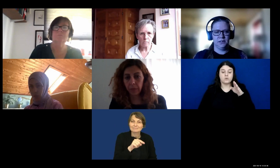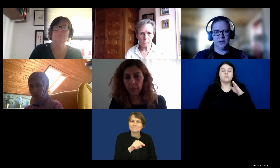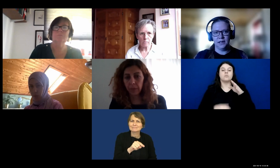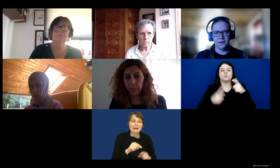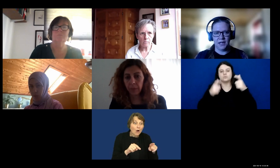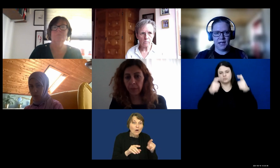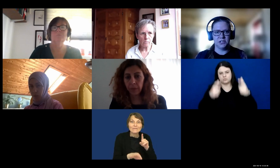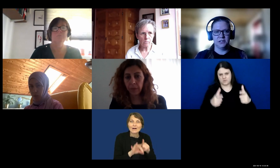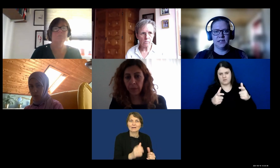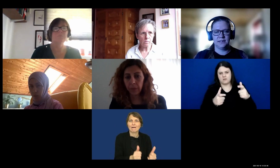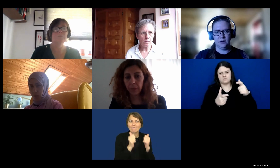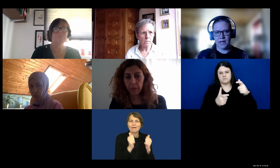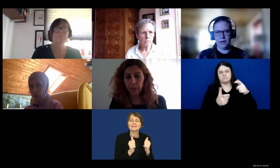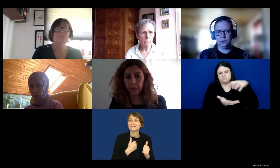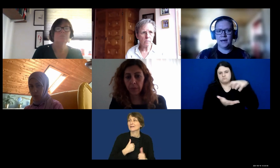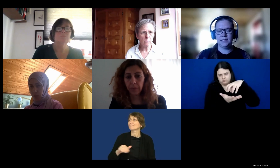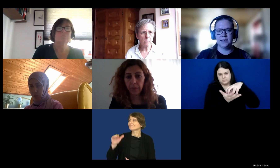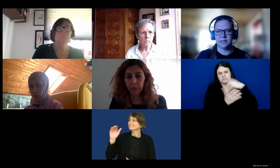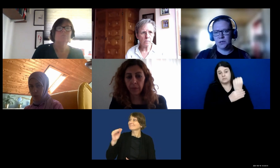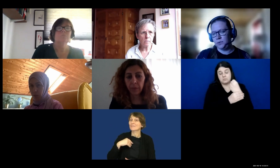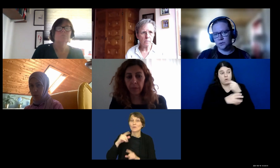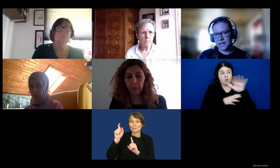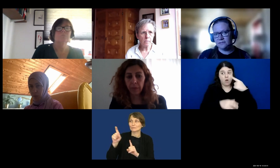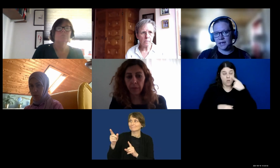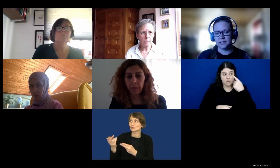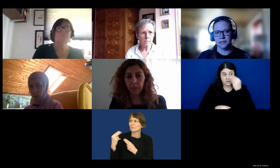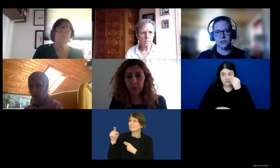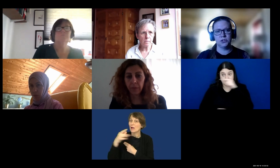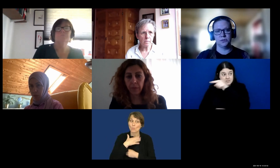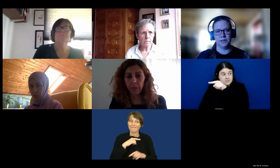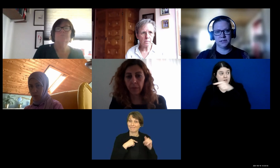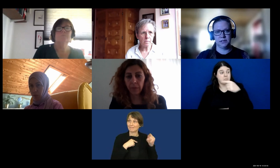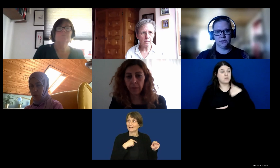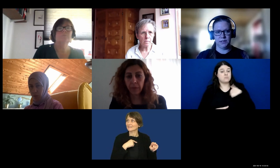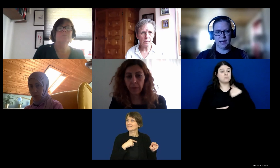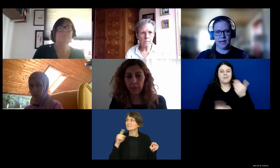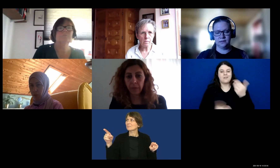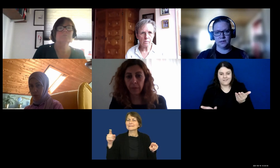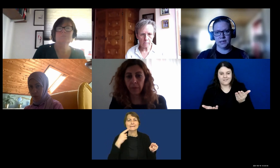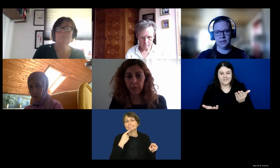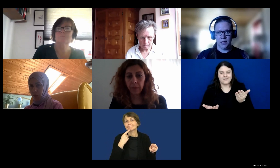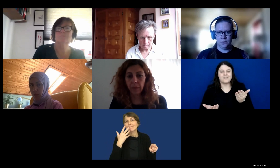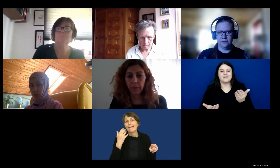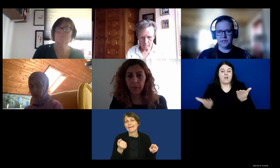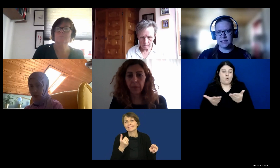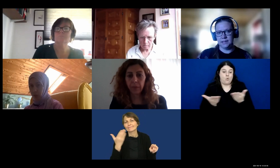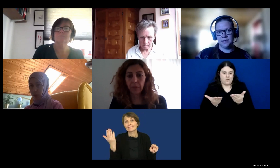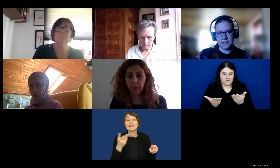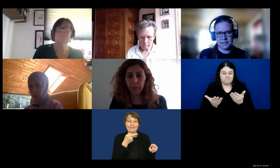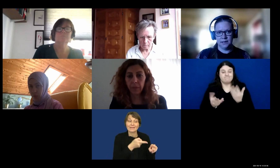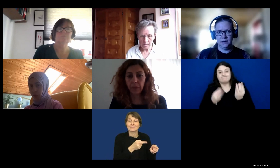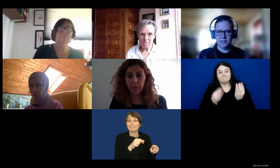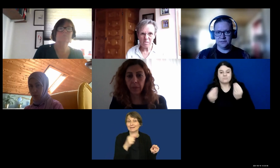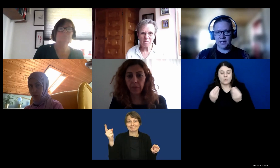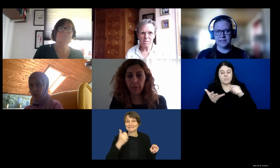rehabilitation agent and say, okay, I would like this, but we don't have that in the assortment, could be the answer then. We have this and